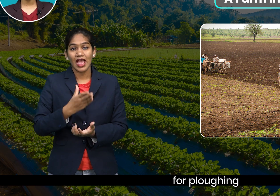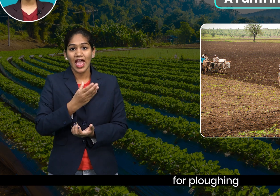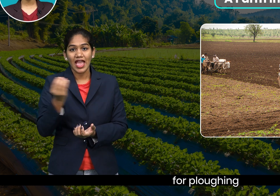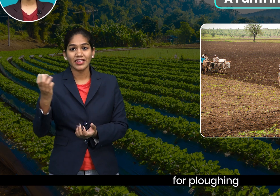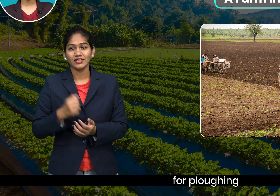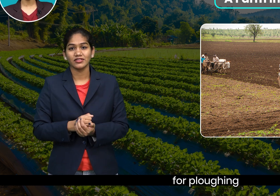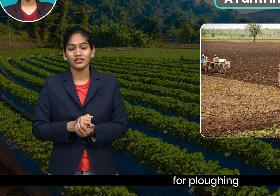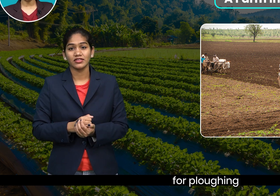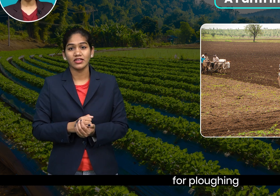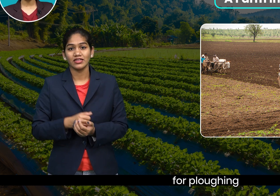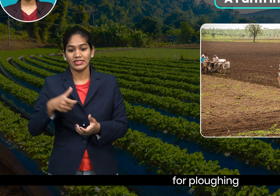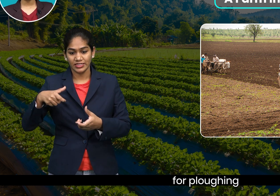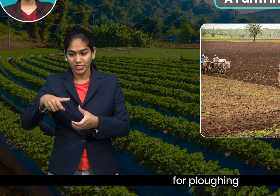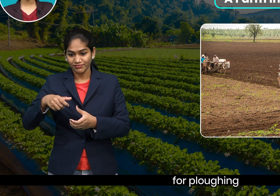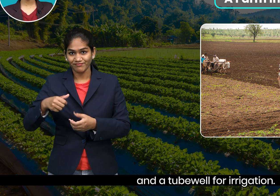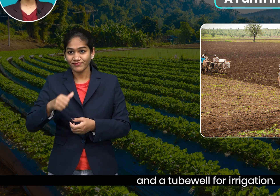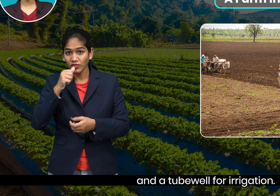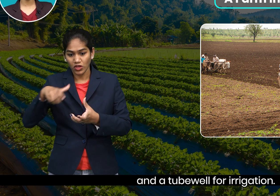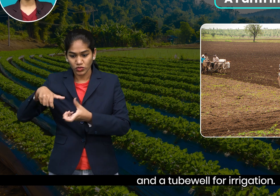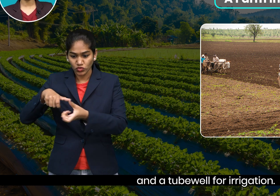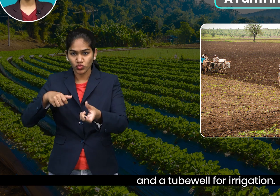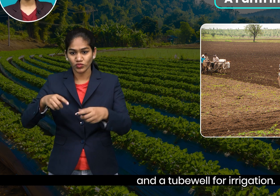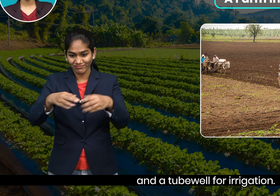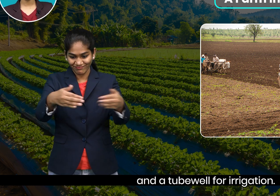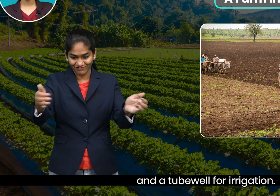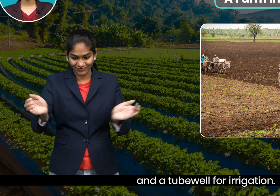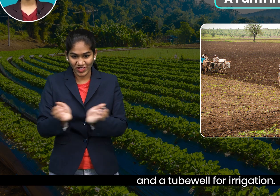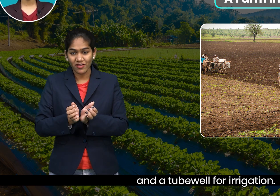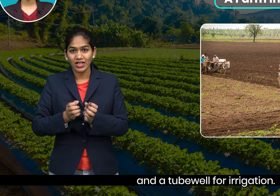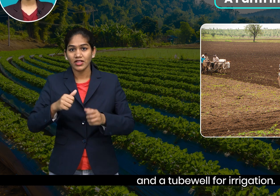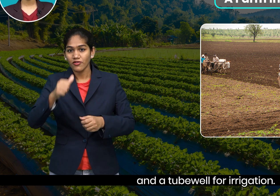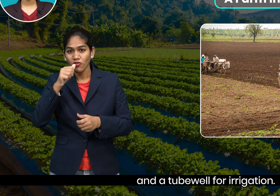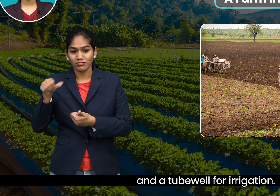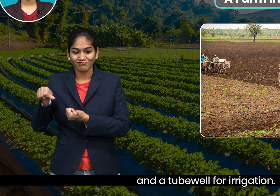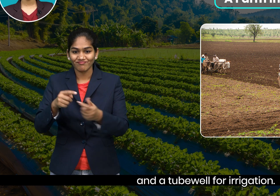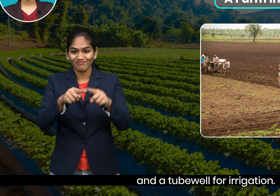and a tube well for irrigation.